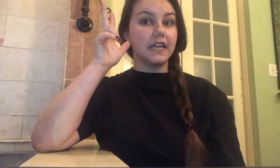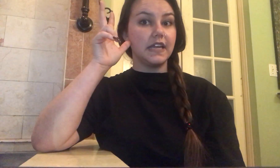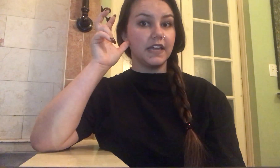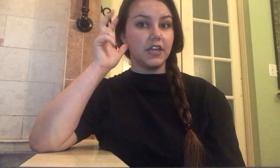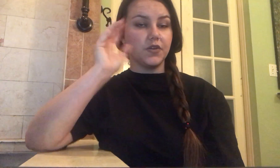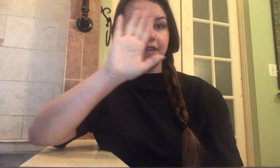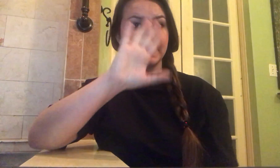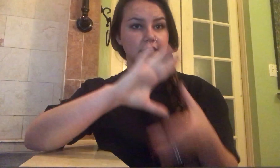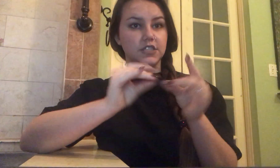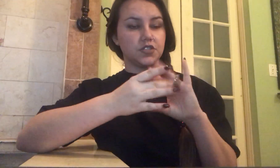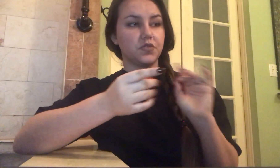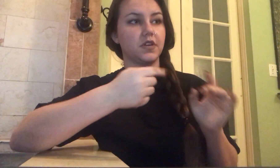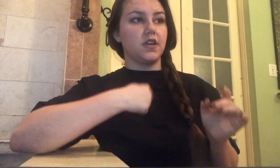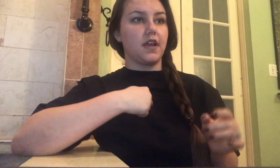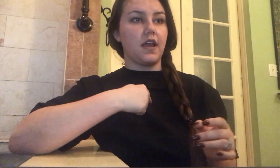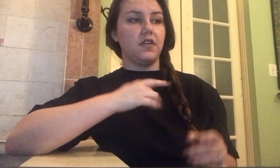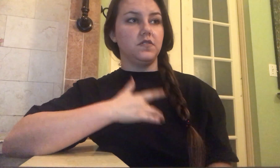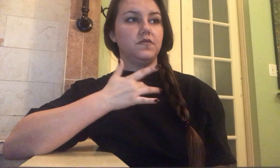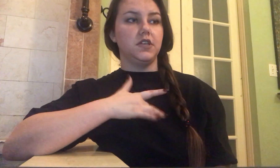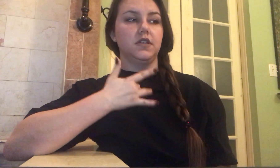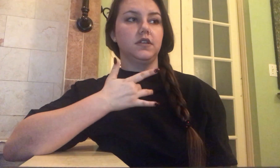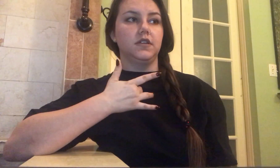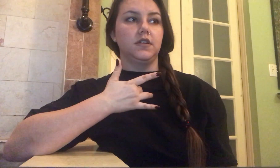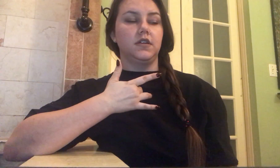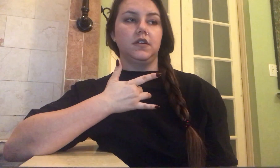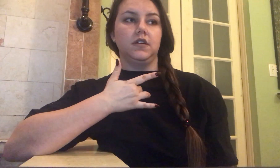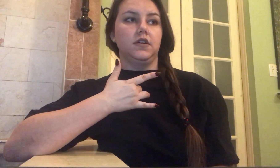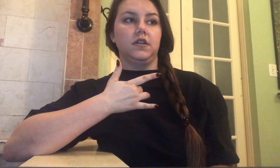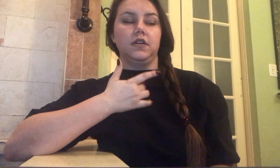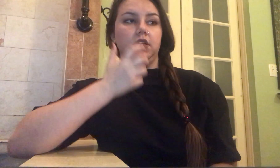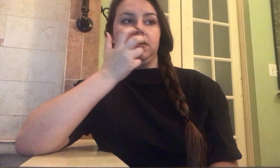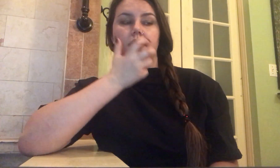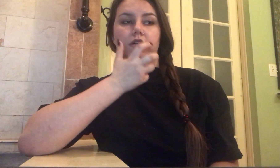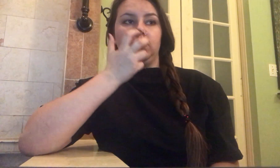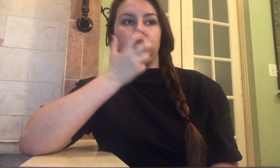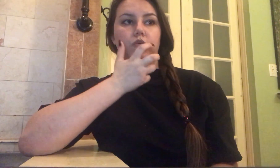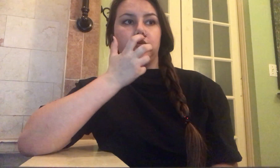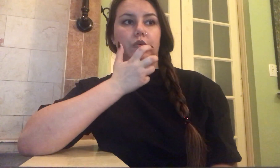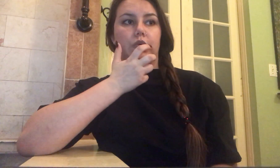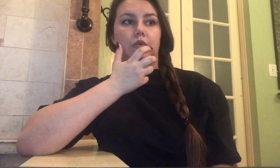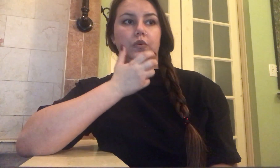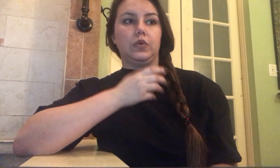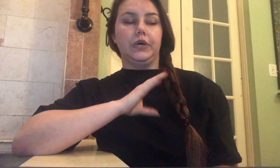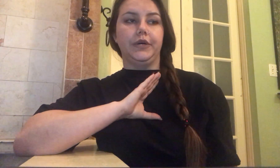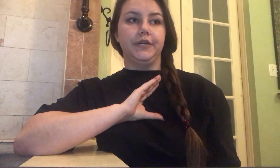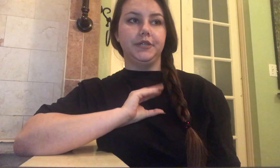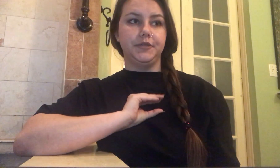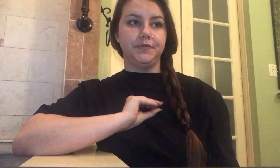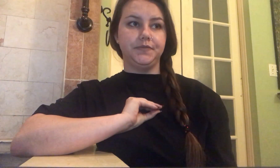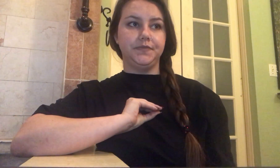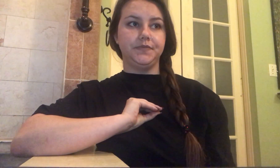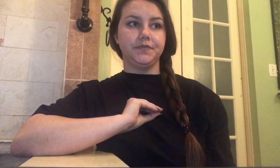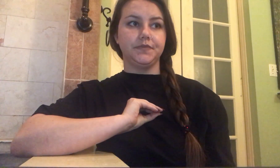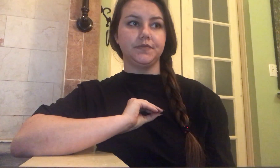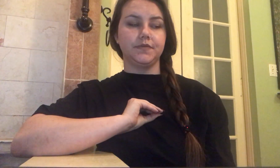When you contemplate the amount of suffering that happens in our species, in